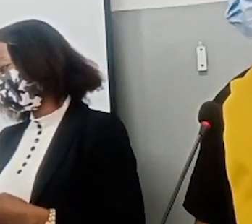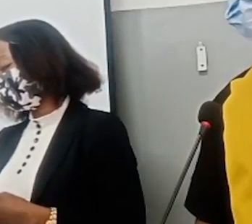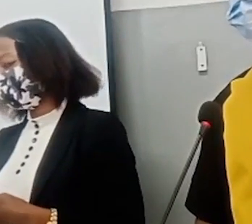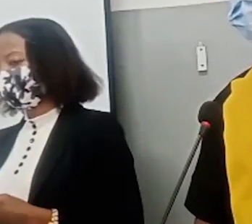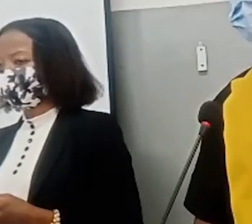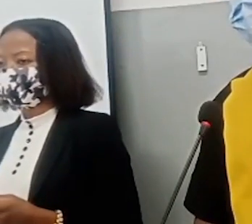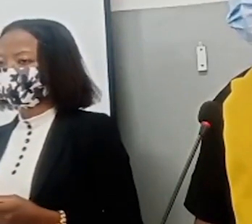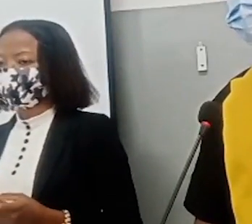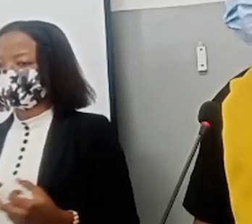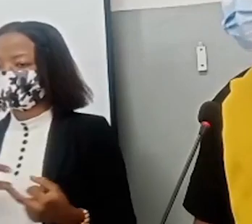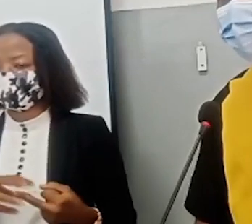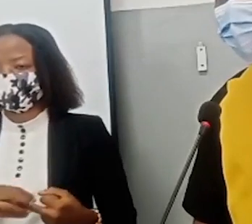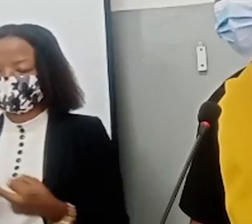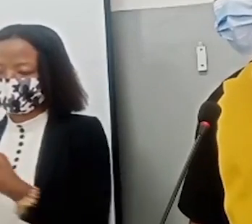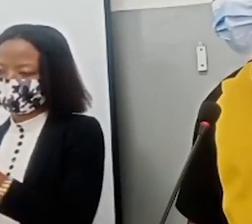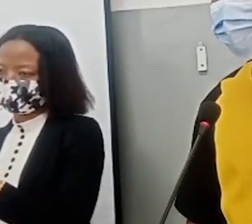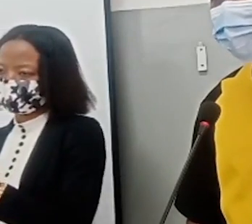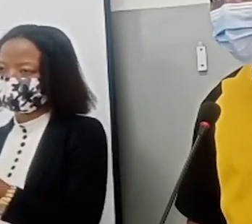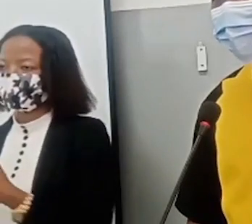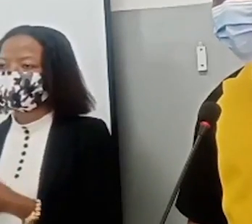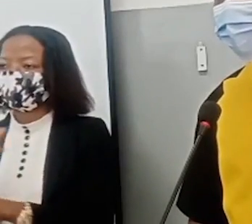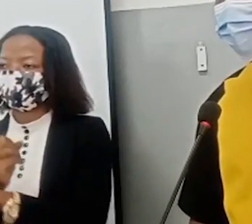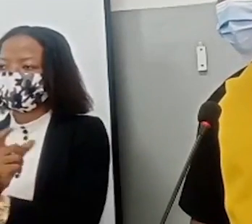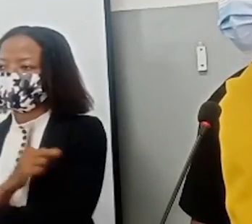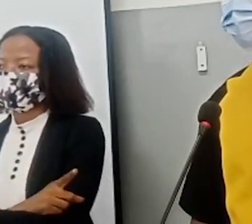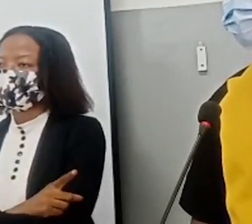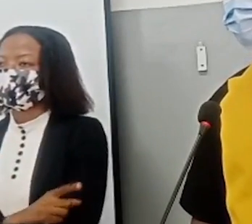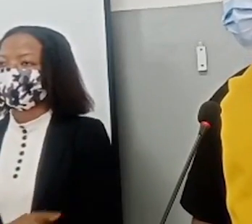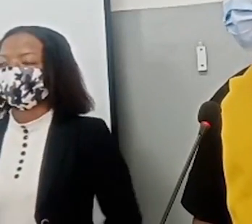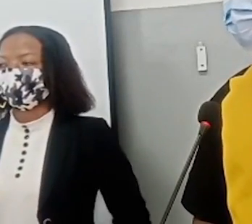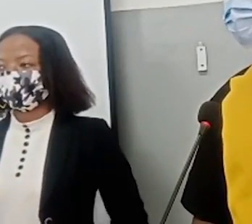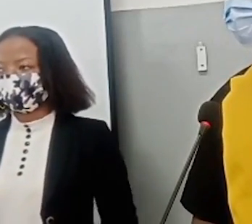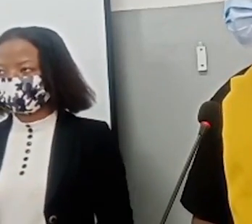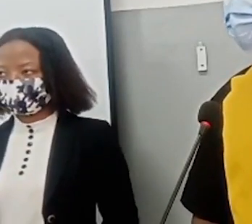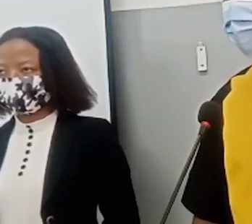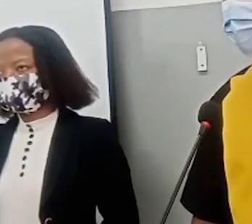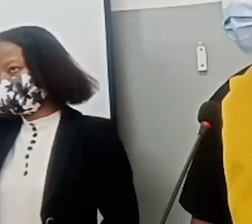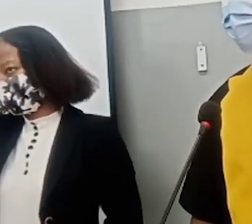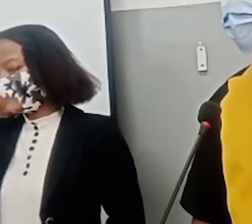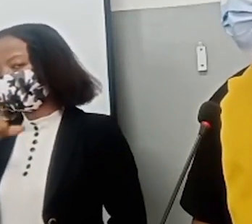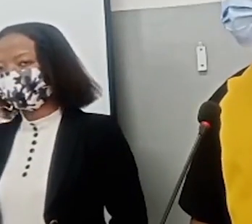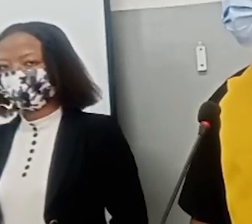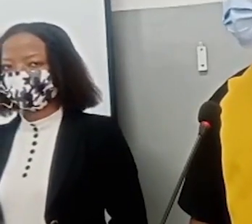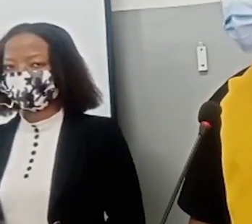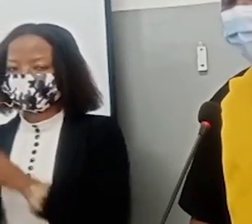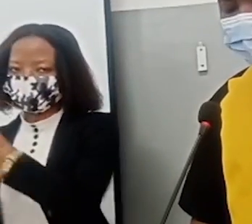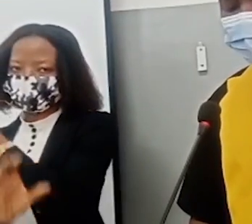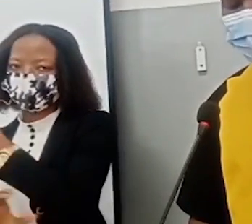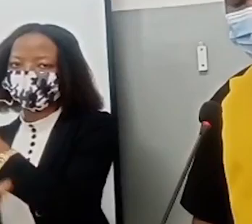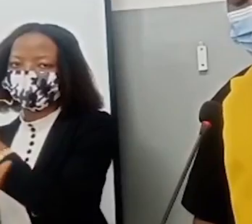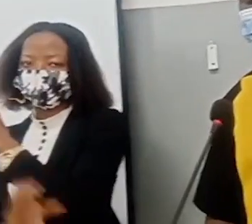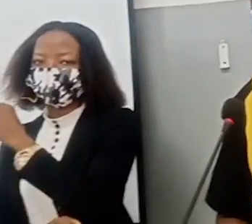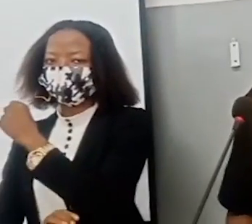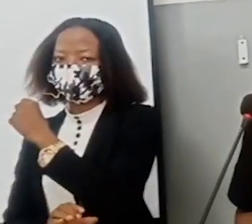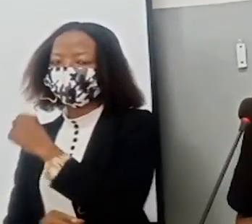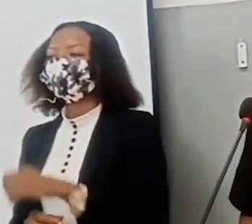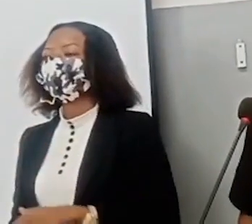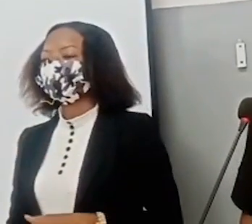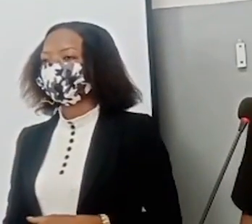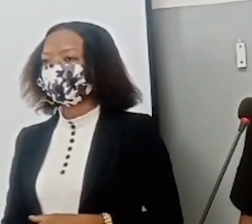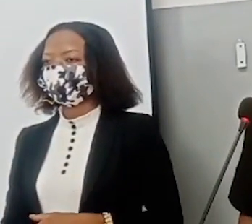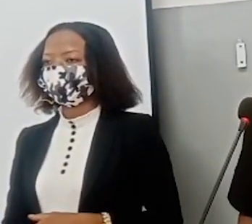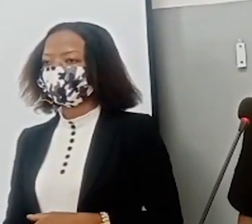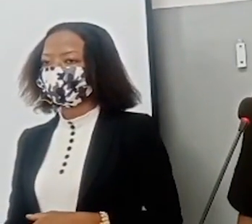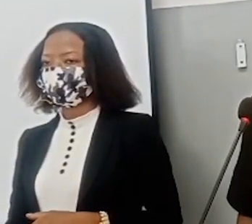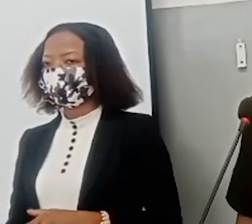Leone among four African countries where you could go, and they considered that